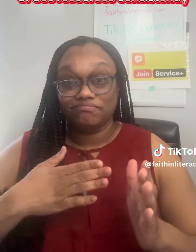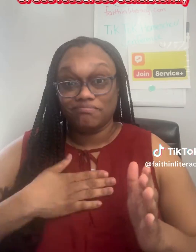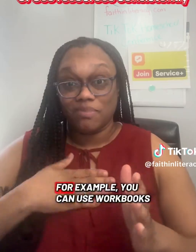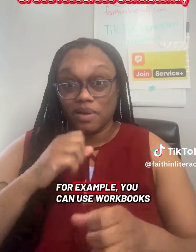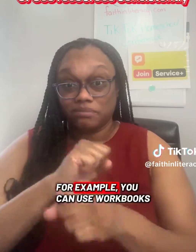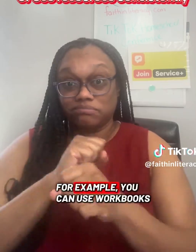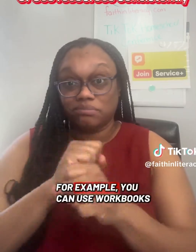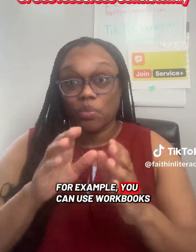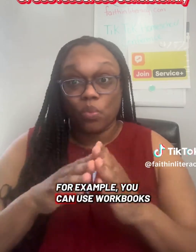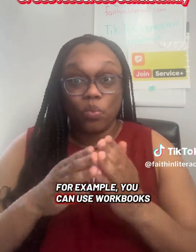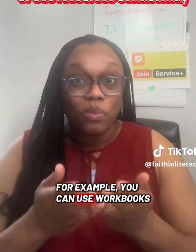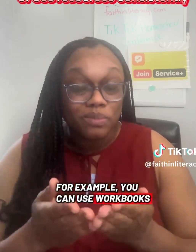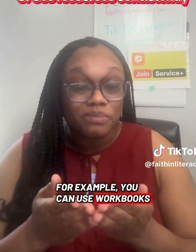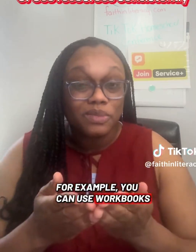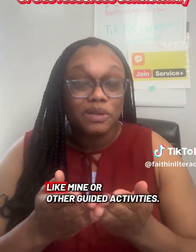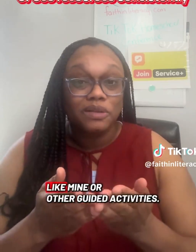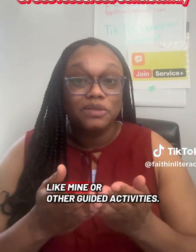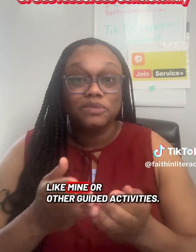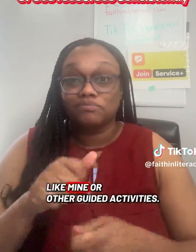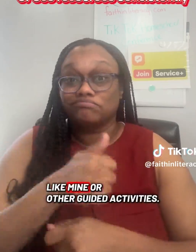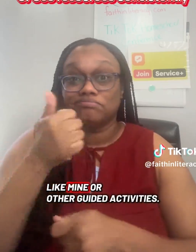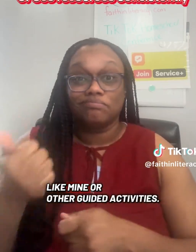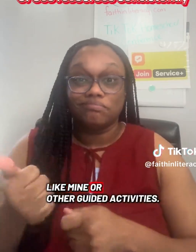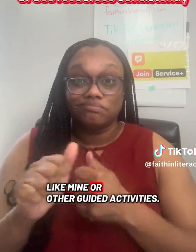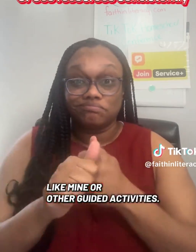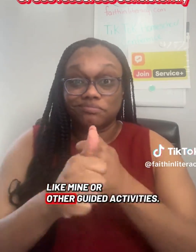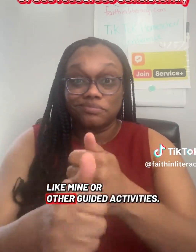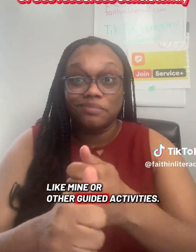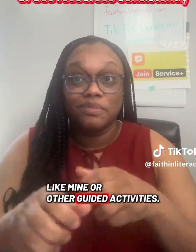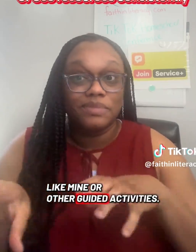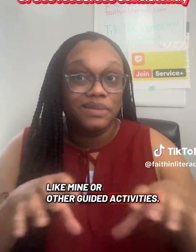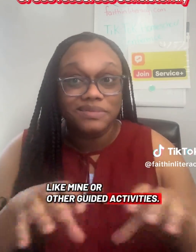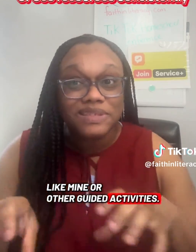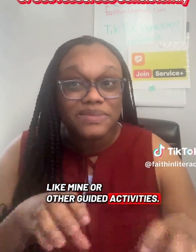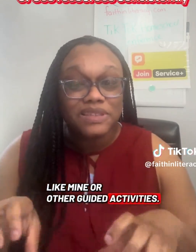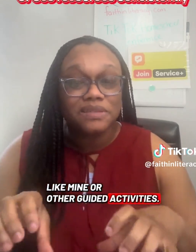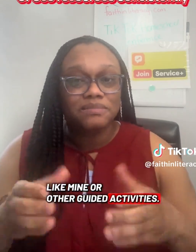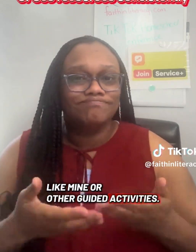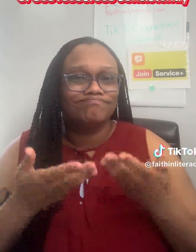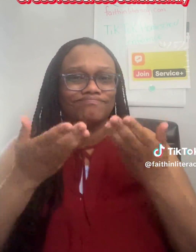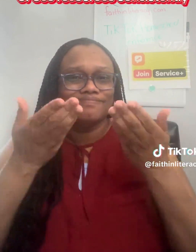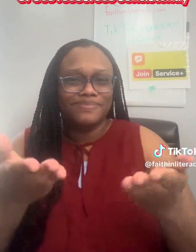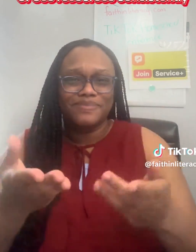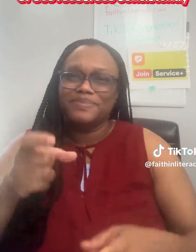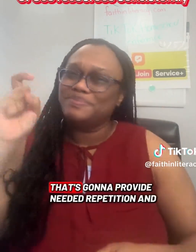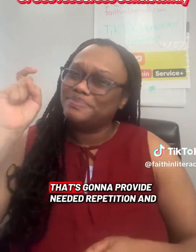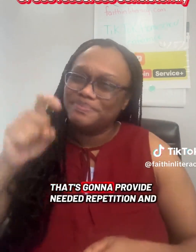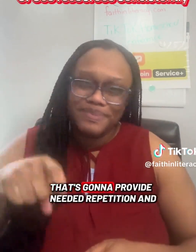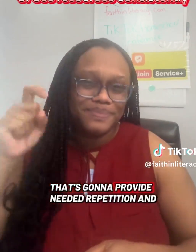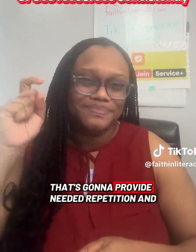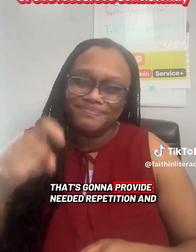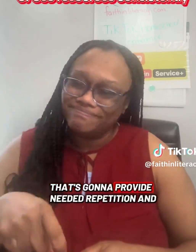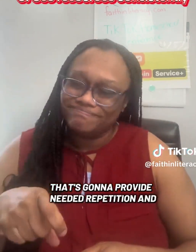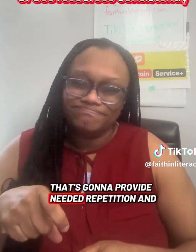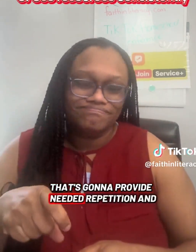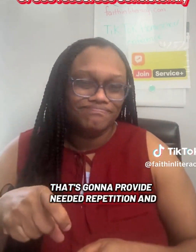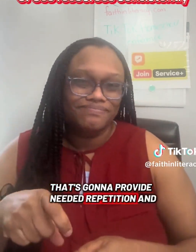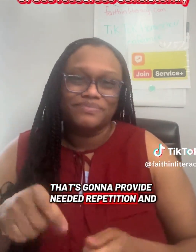For example, you can use workbooks like mine or other guided activities. That's going to provide needed